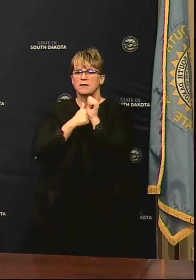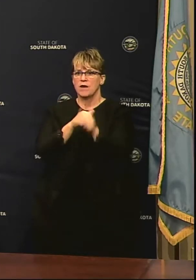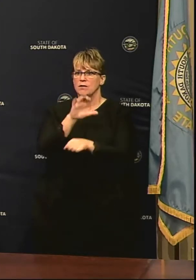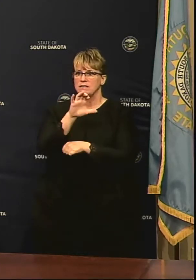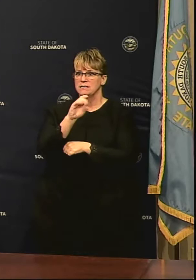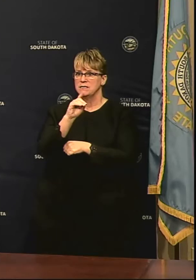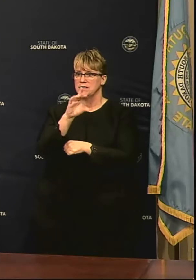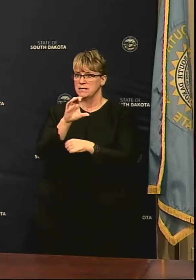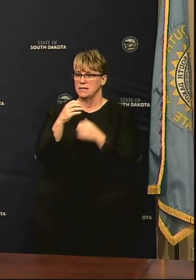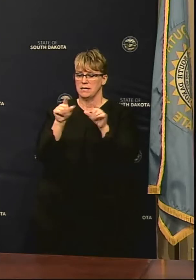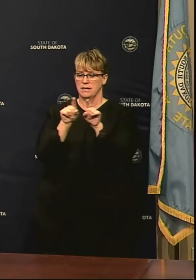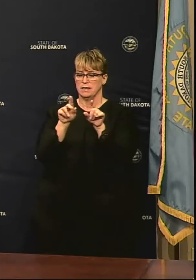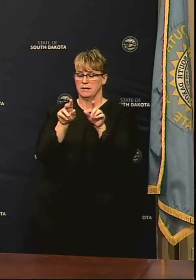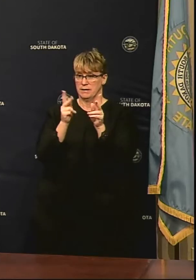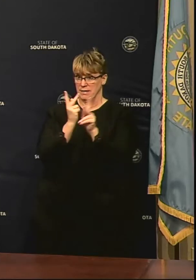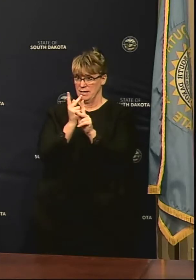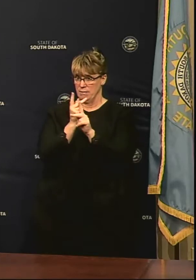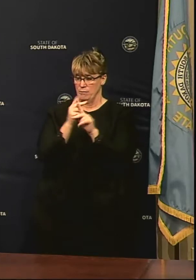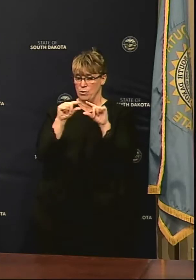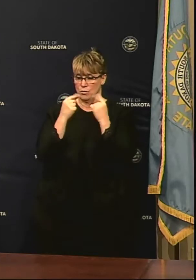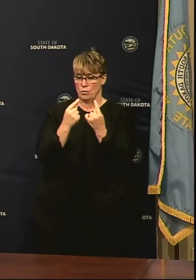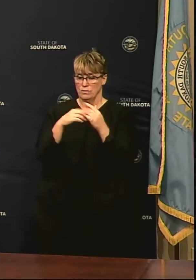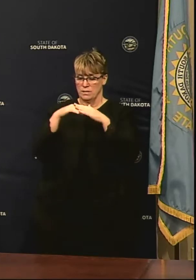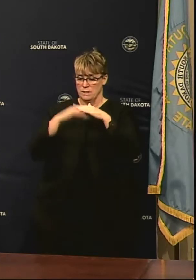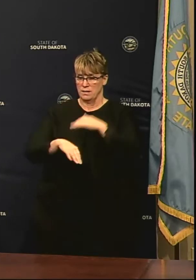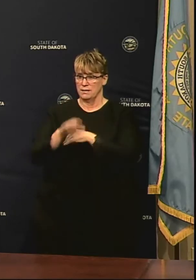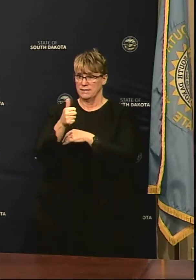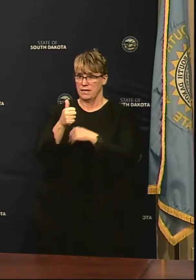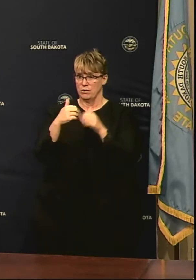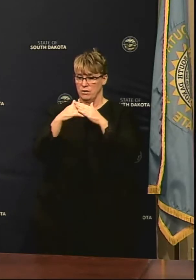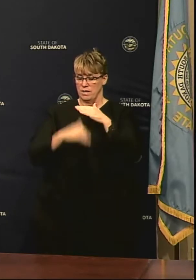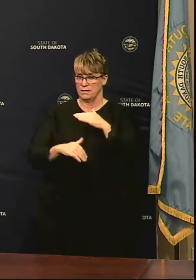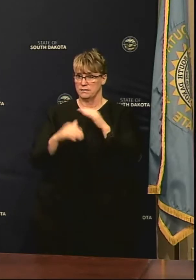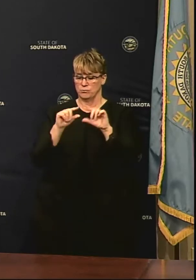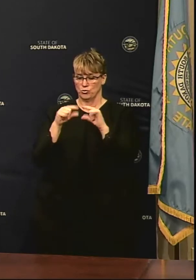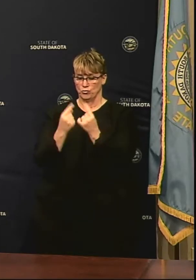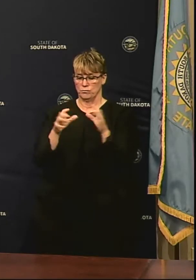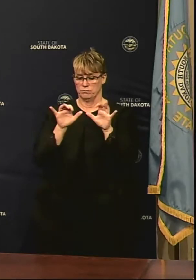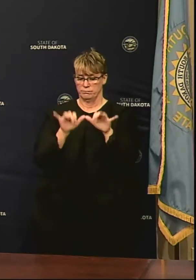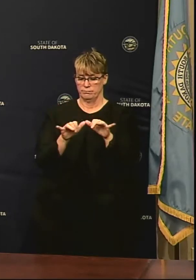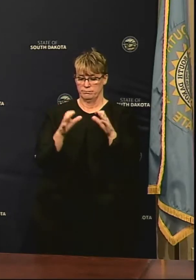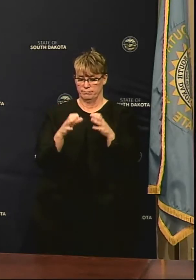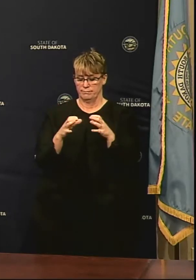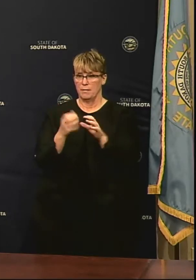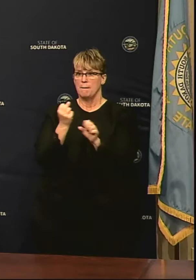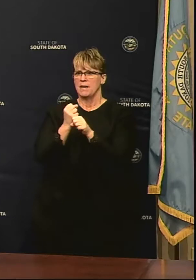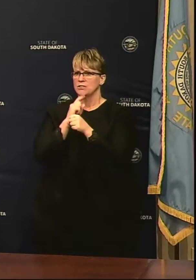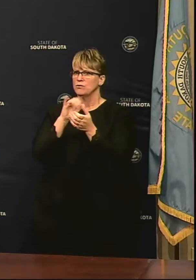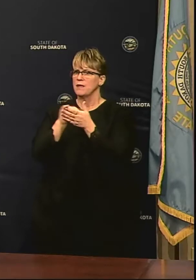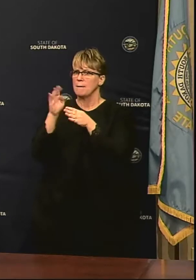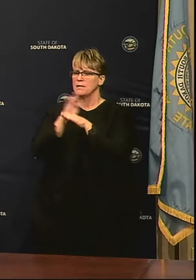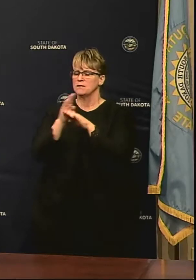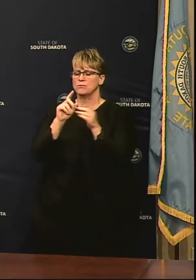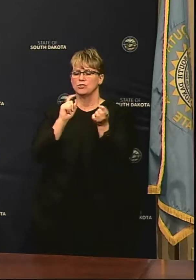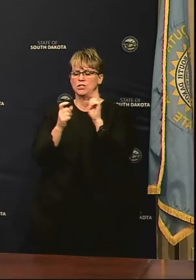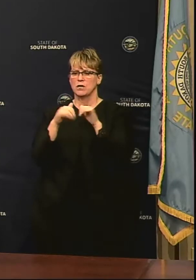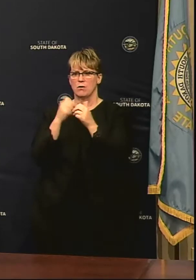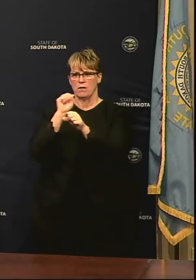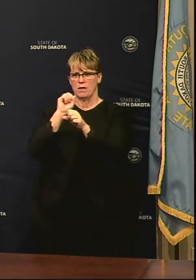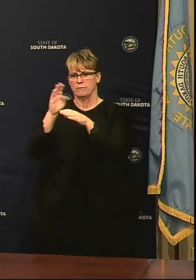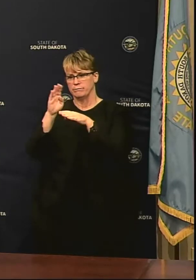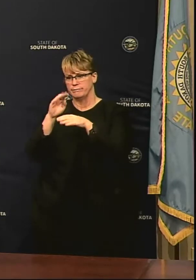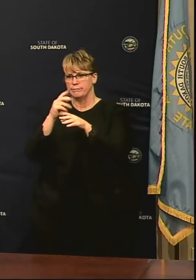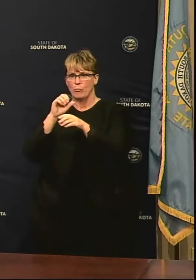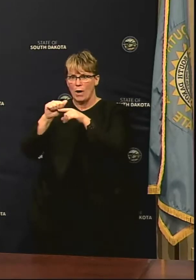guidance, keep groups under the size of 10 or less, and tell people to do that, make sure that businesses were changing their practices,